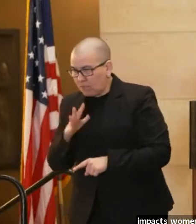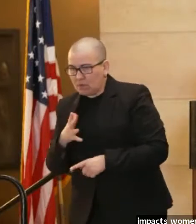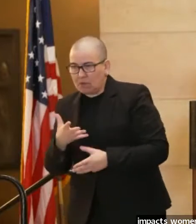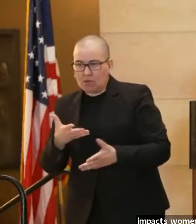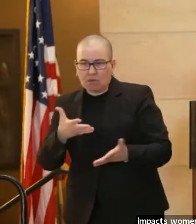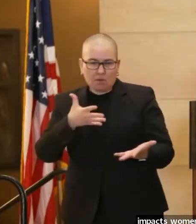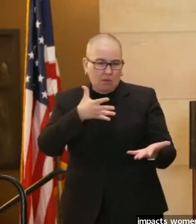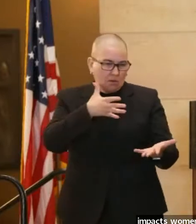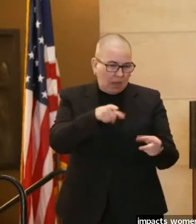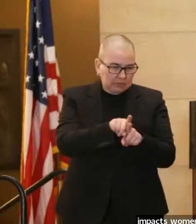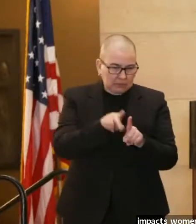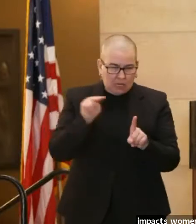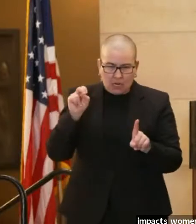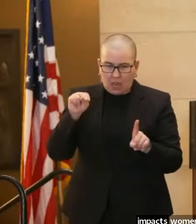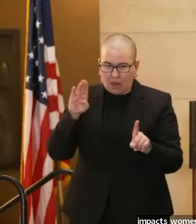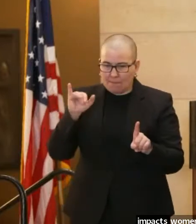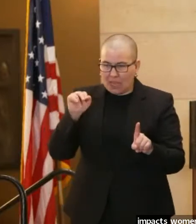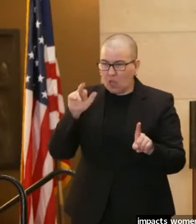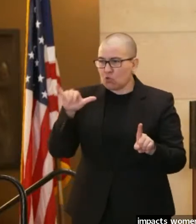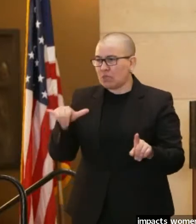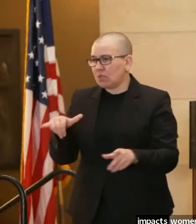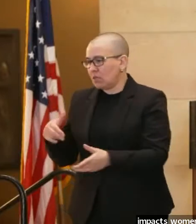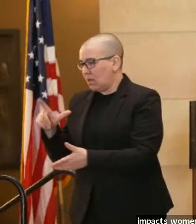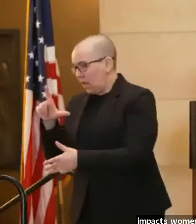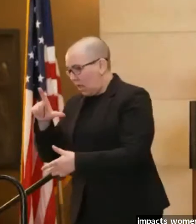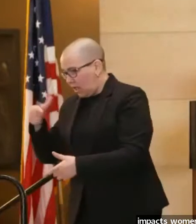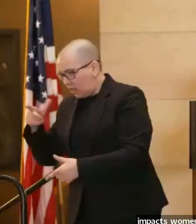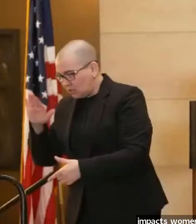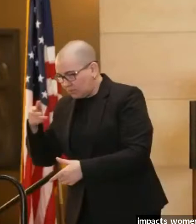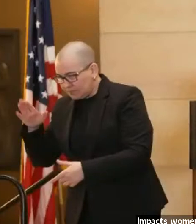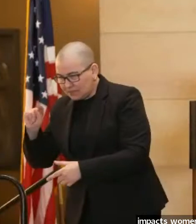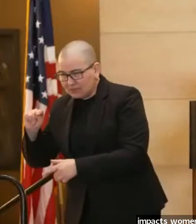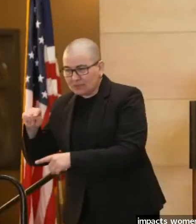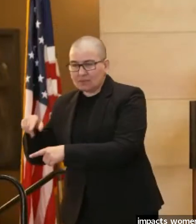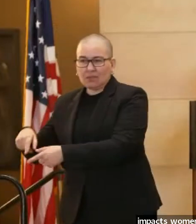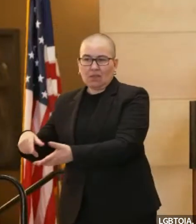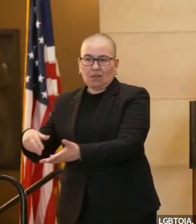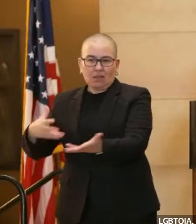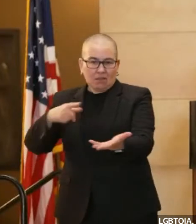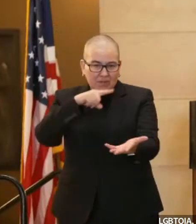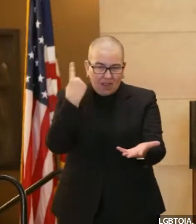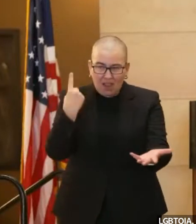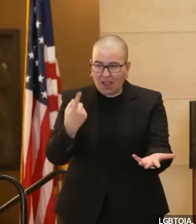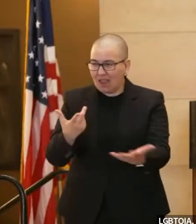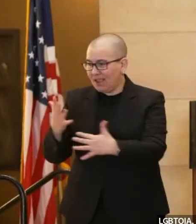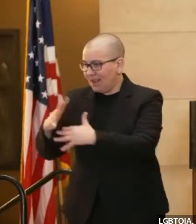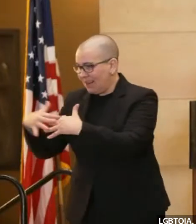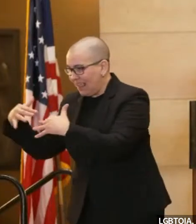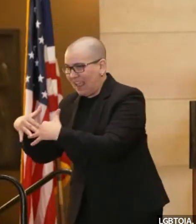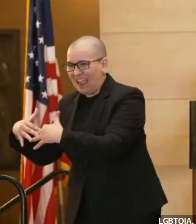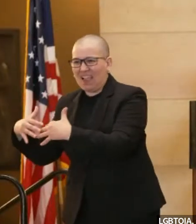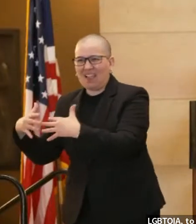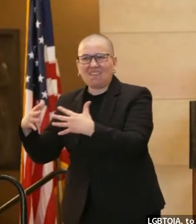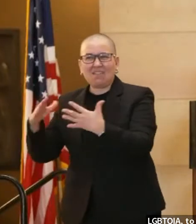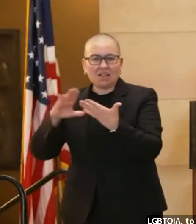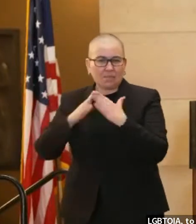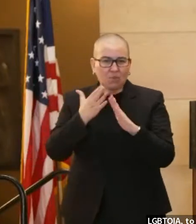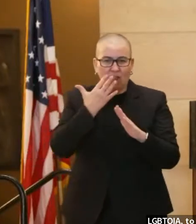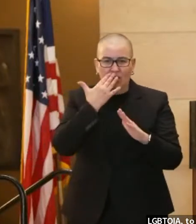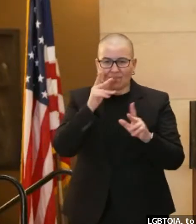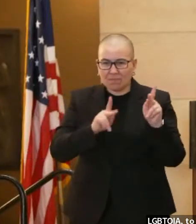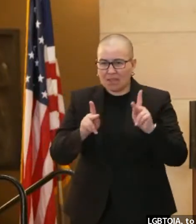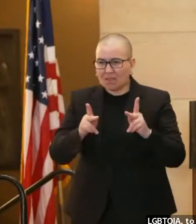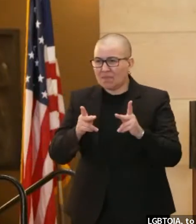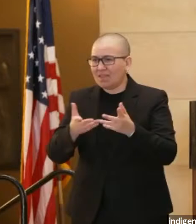LGBTQIA, Two-Spirit Plus community, and our Black, Indigenous, and communities of color. But moreover, it is